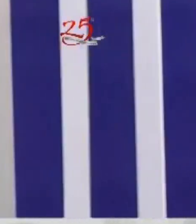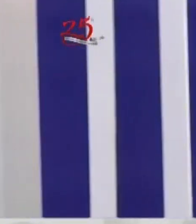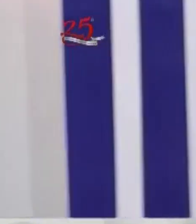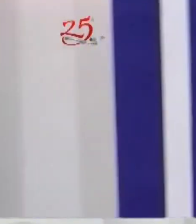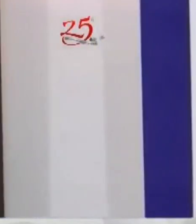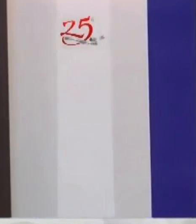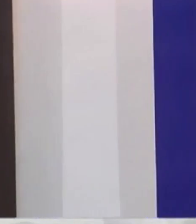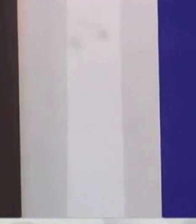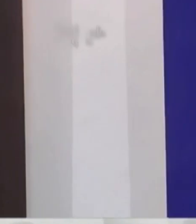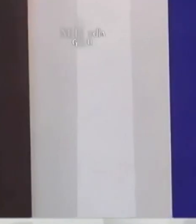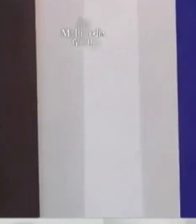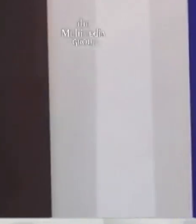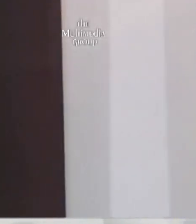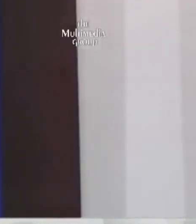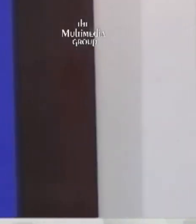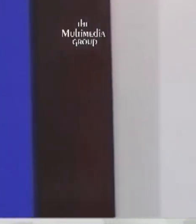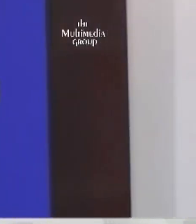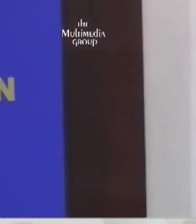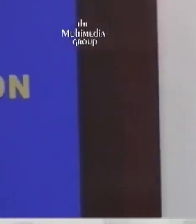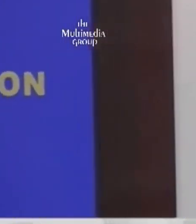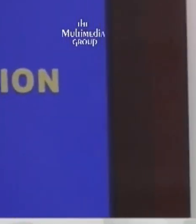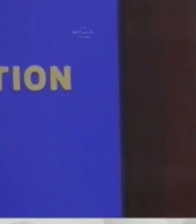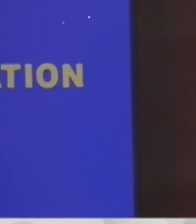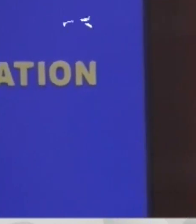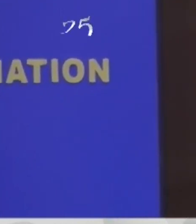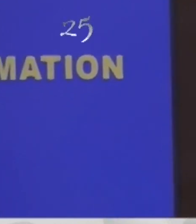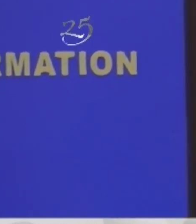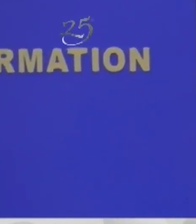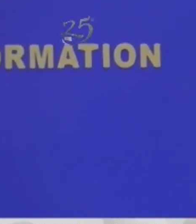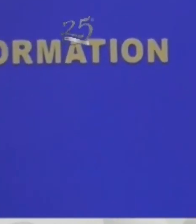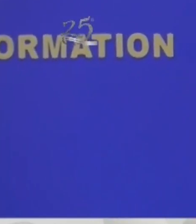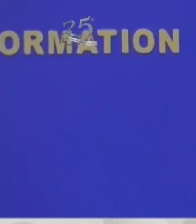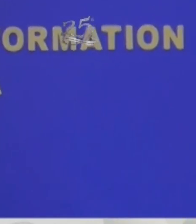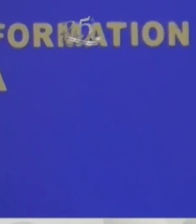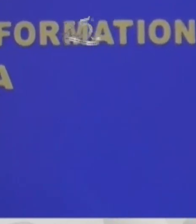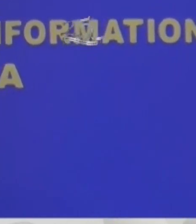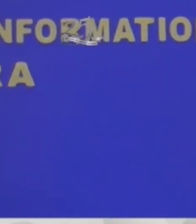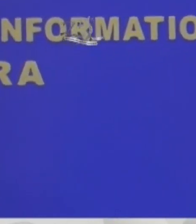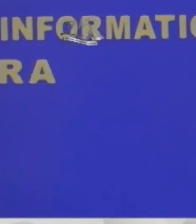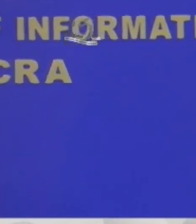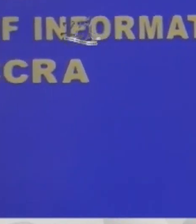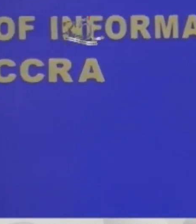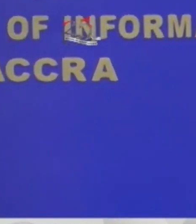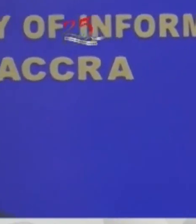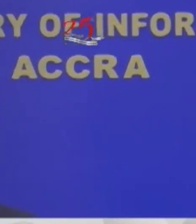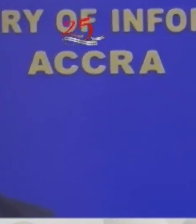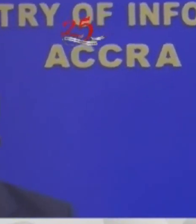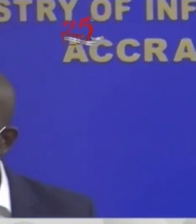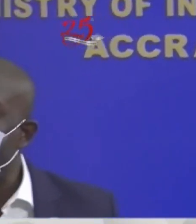still active. But the case count refers to everybody who has ever tested positive. That is